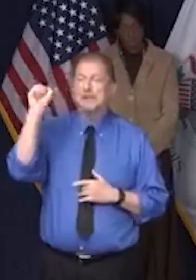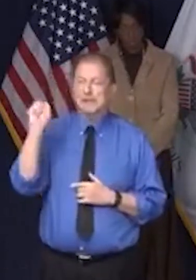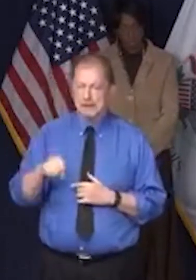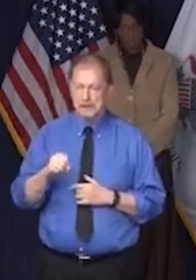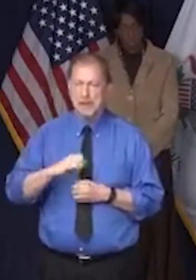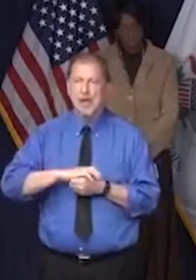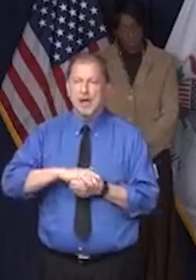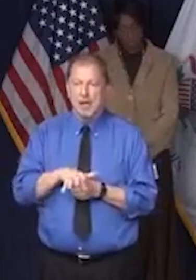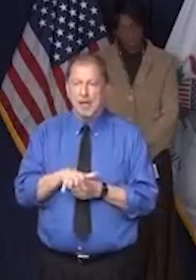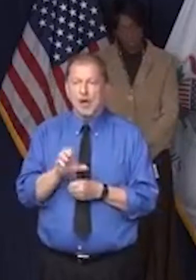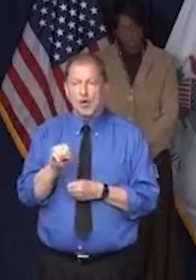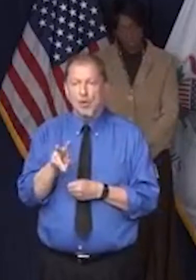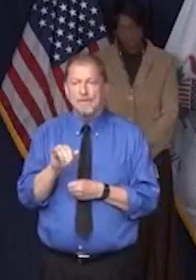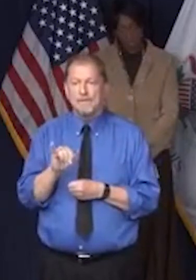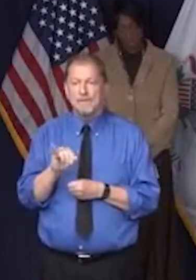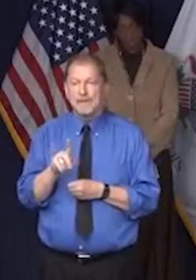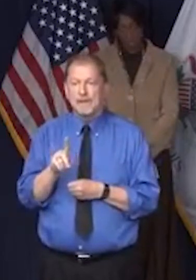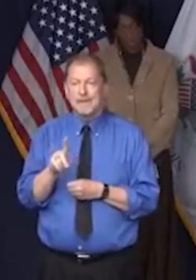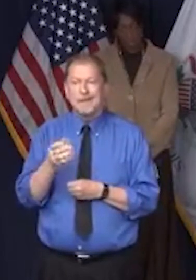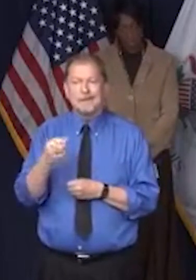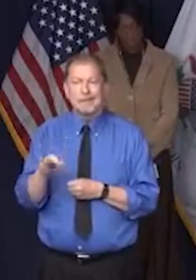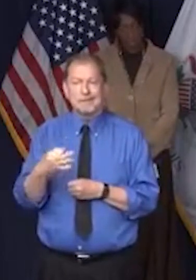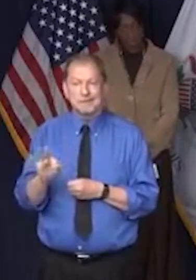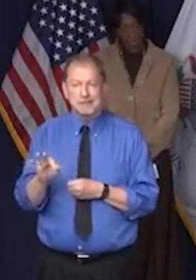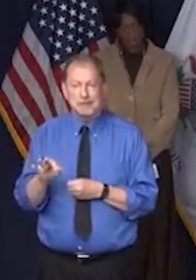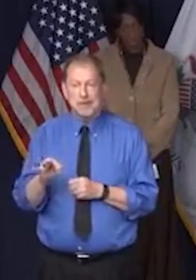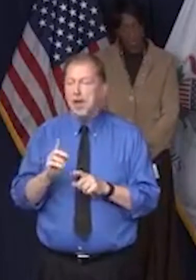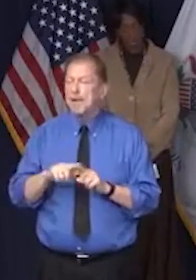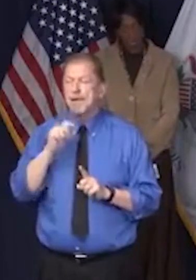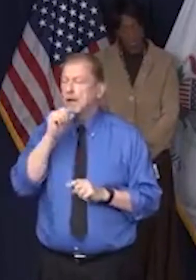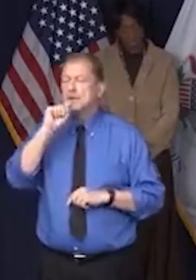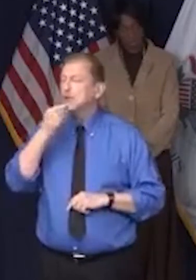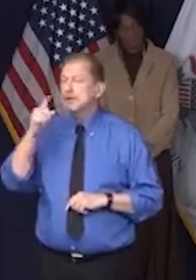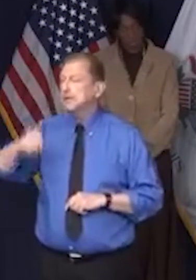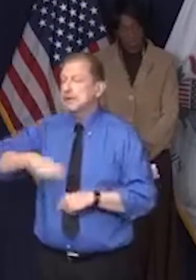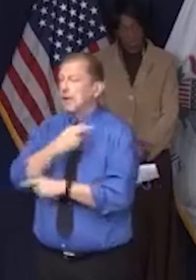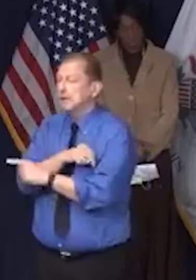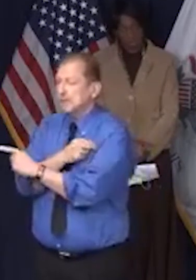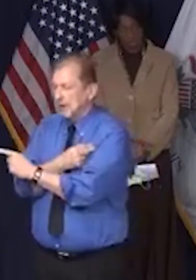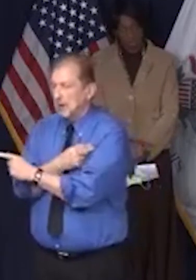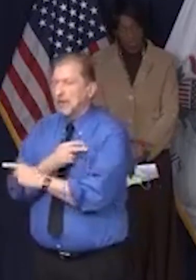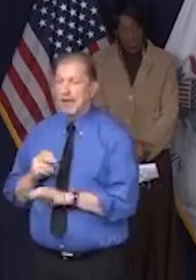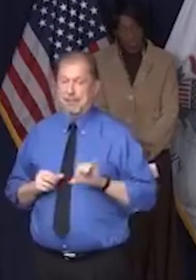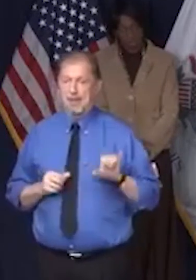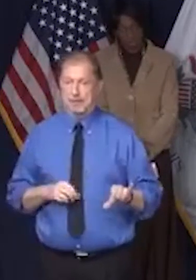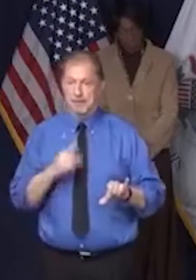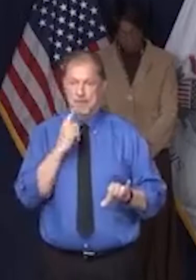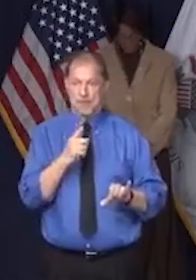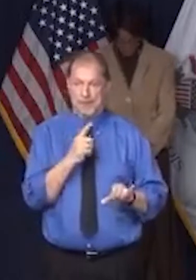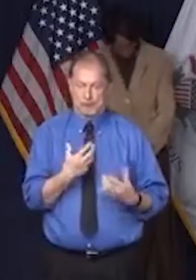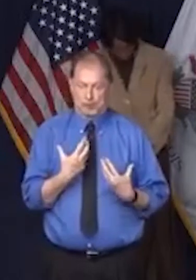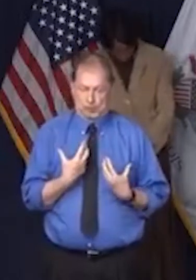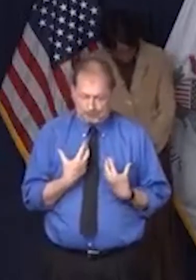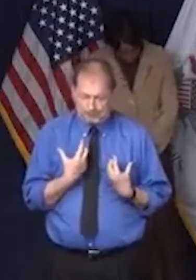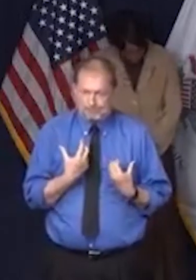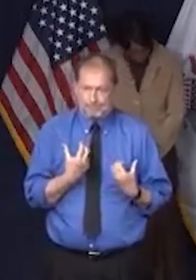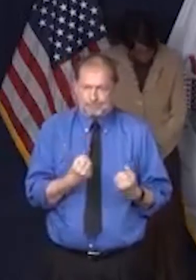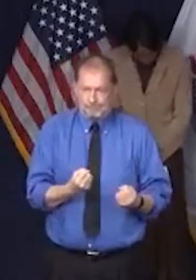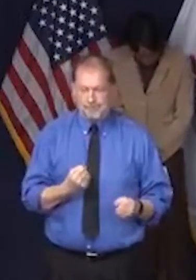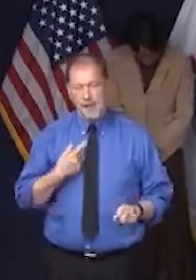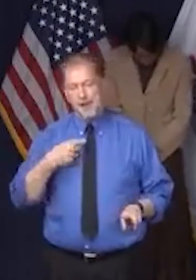COVID-19. And so they're, you know, the intention is for them to convalesce to be